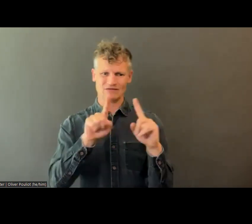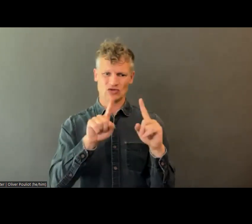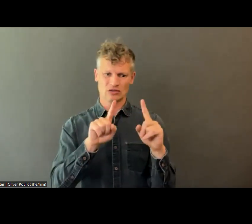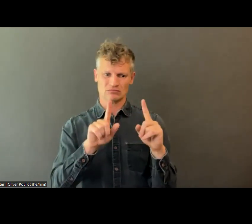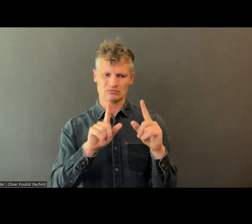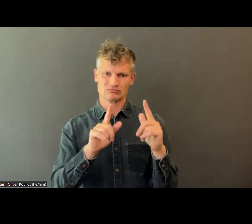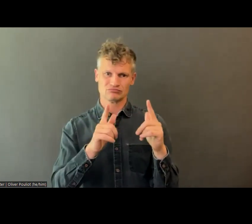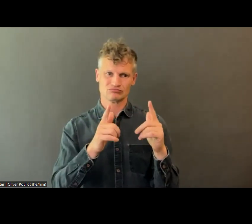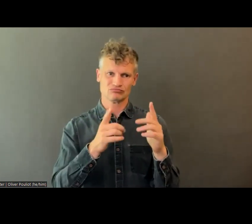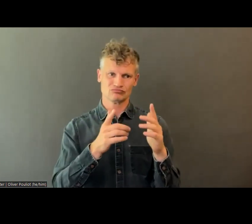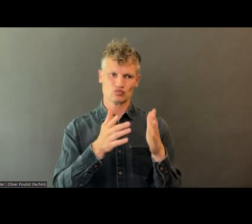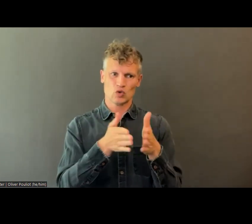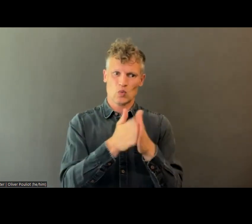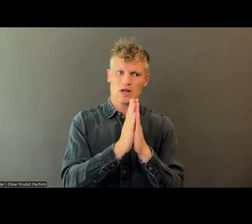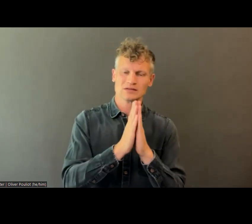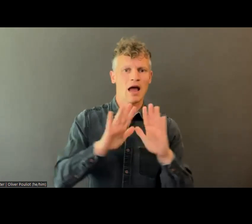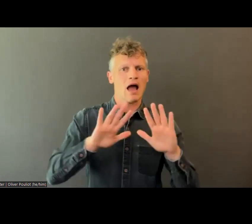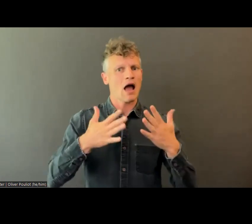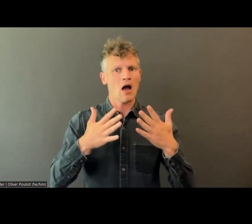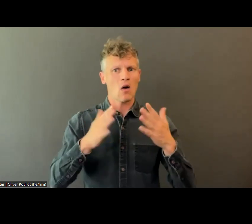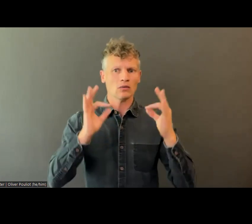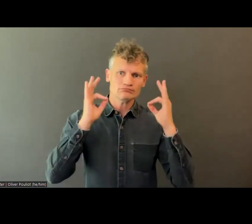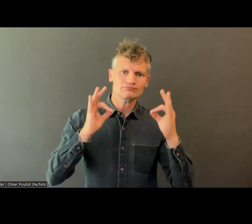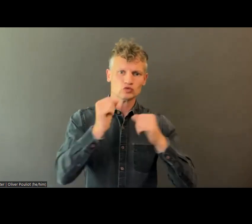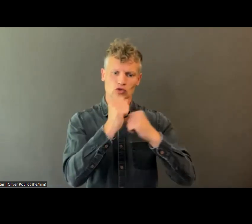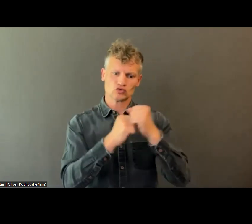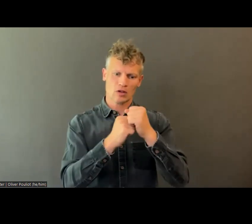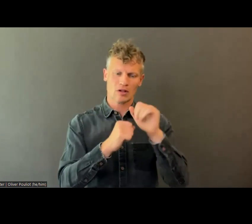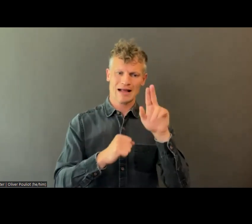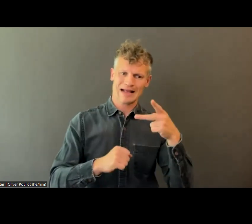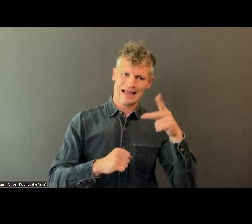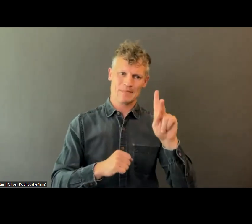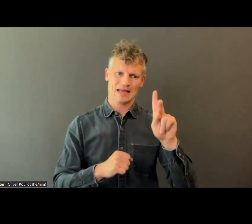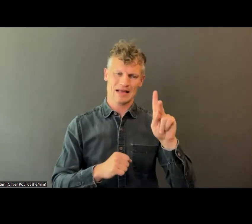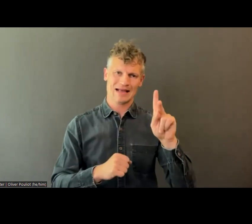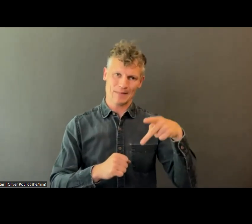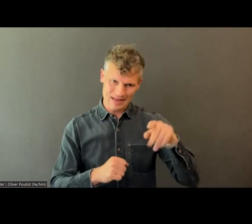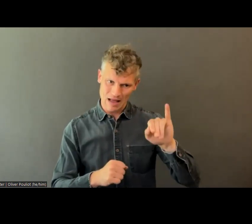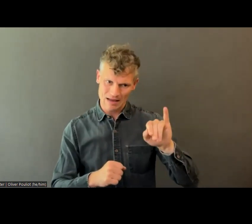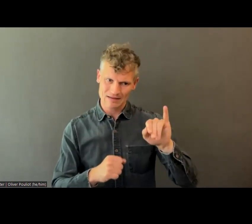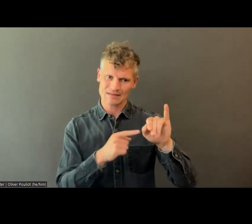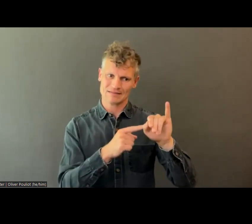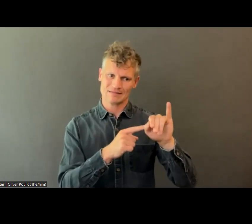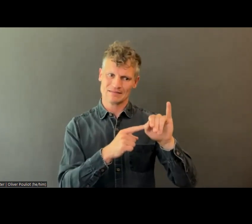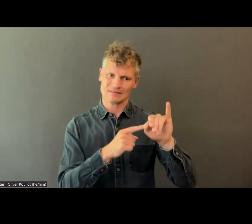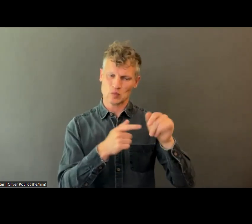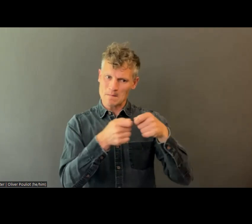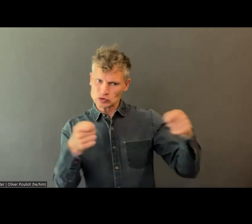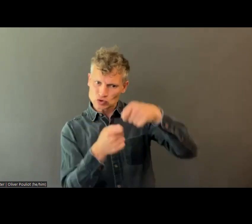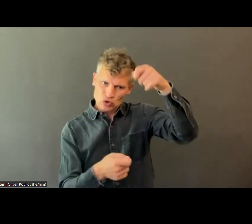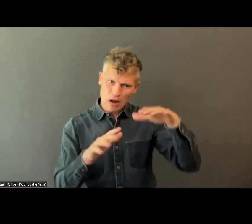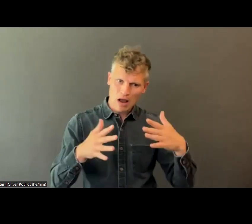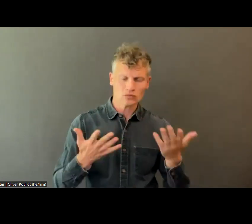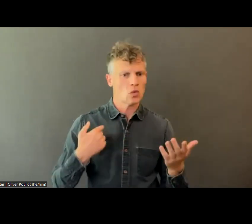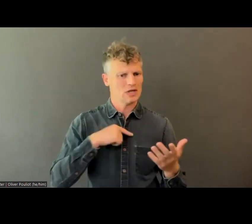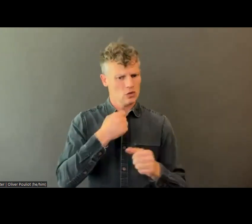hard at GSK to look at how can we be more proactive to build accessibility inclusion by design,